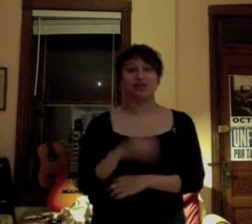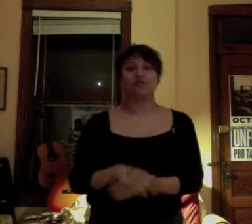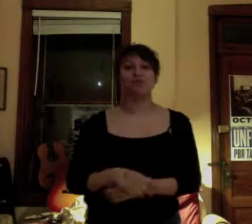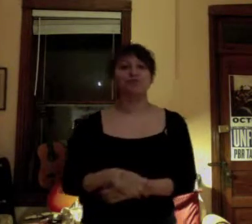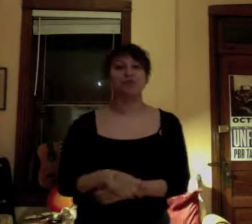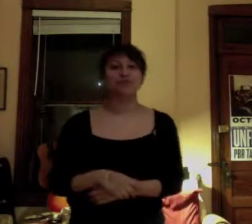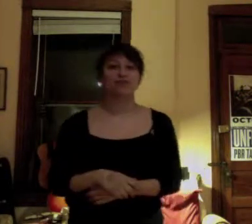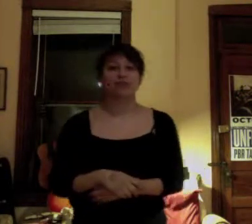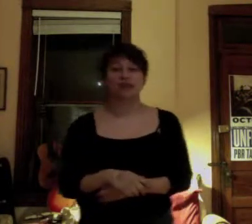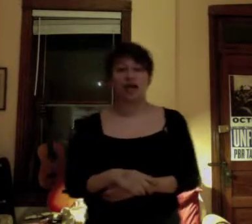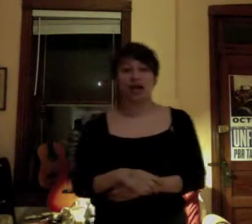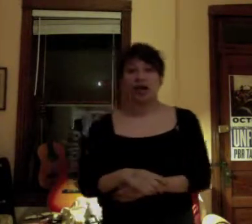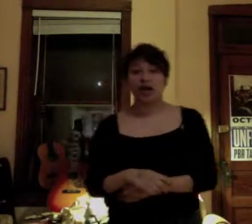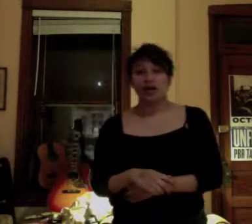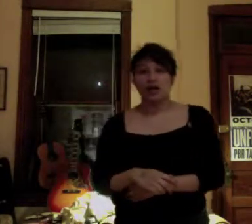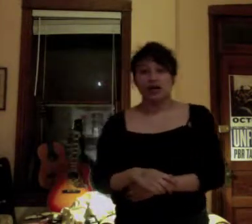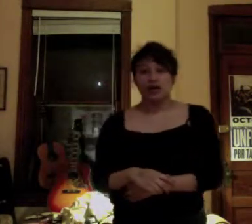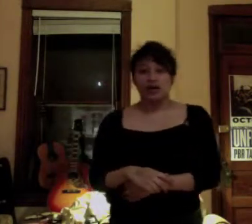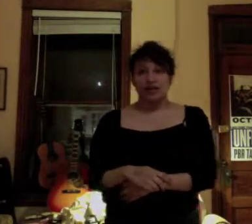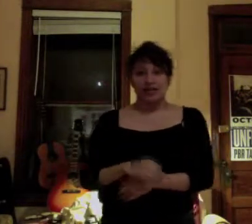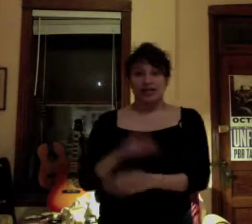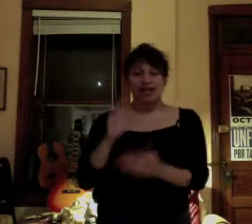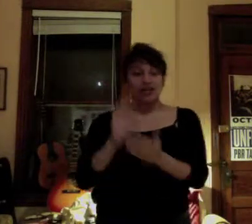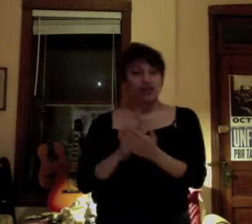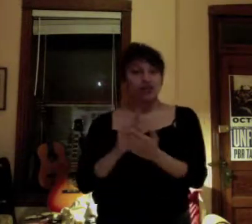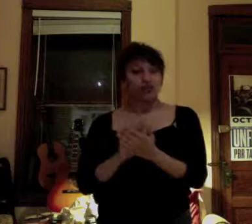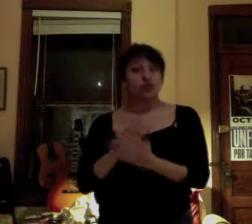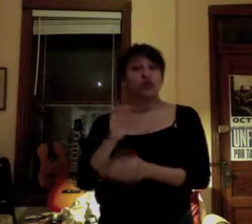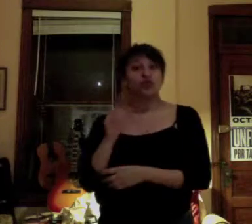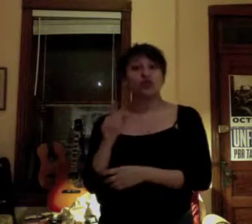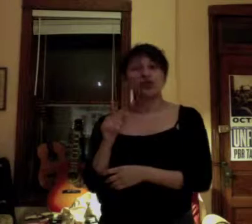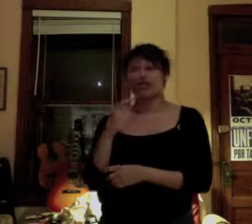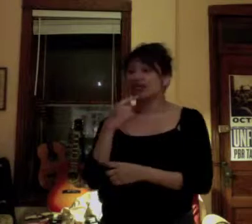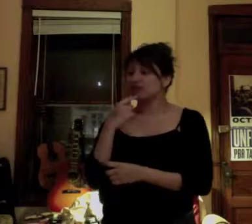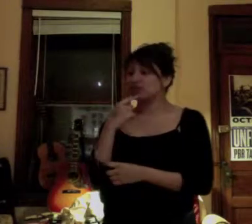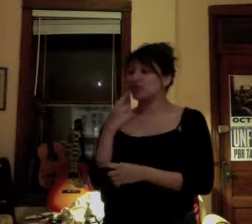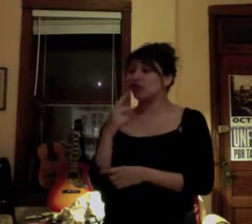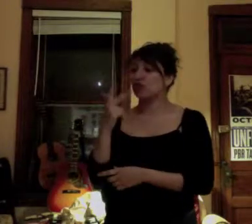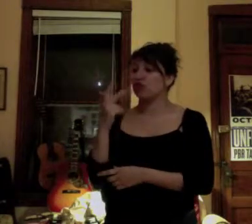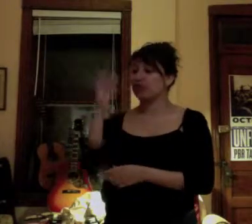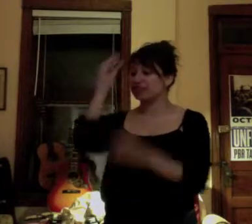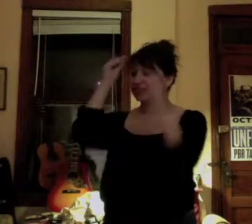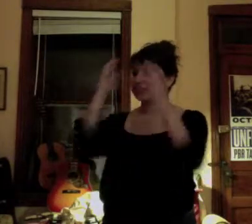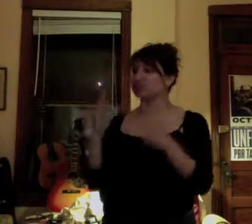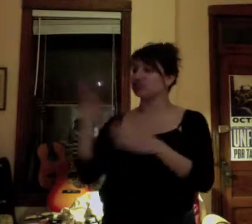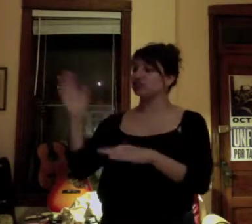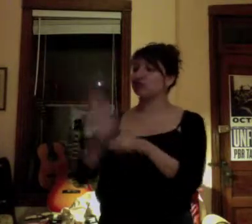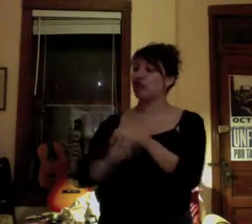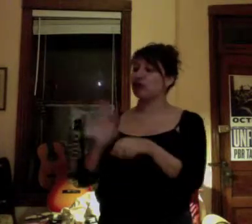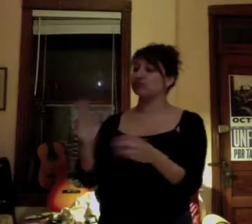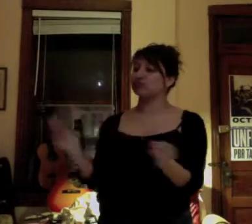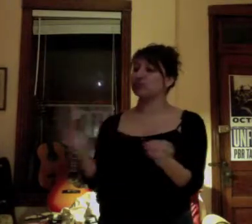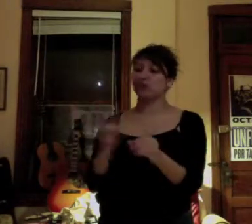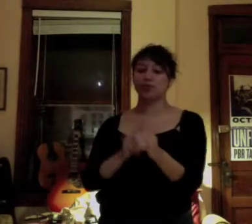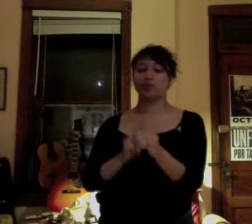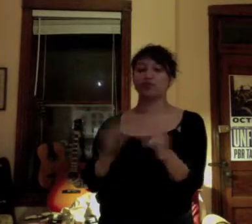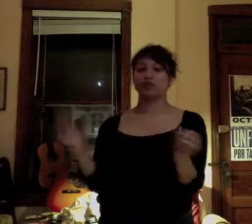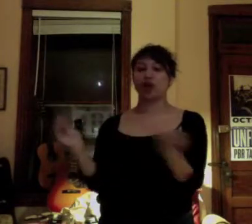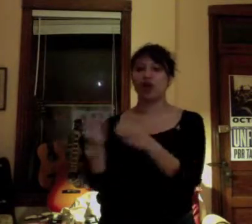this whole school. We've decided to reward your performance by giving you each 30 of the best